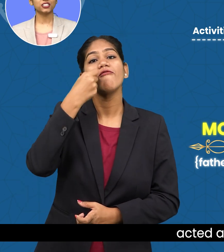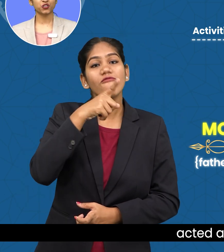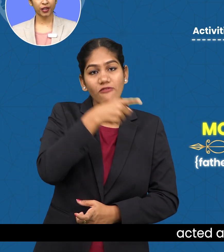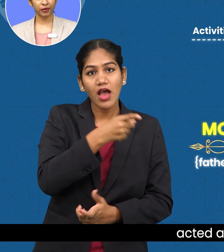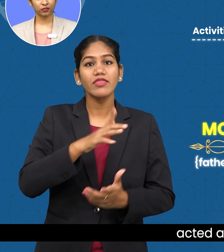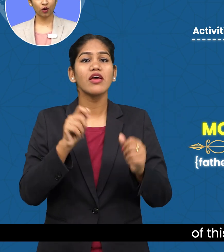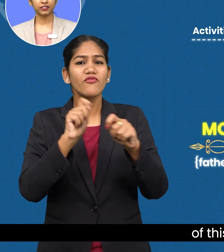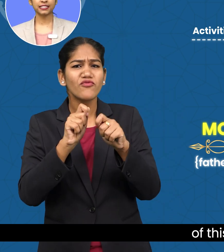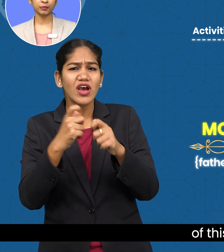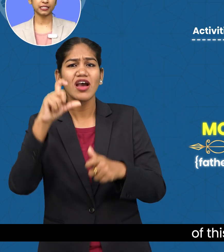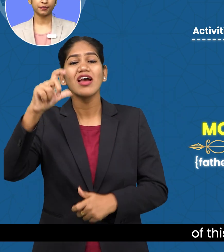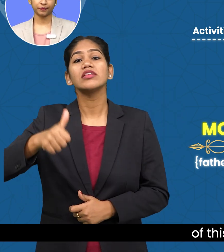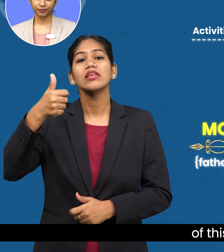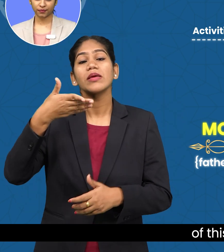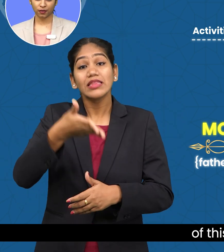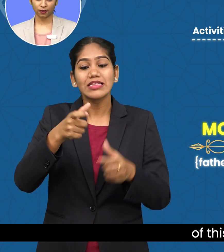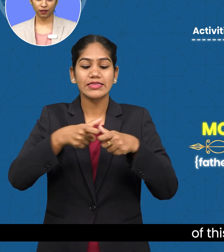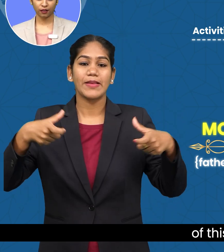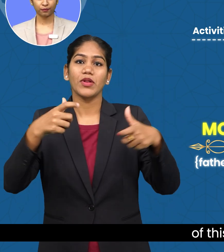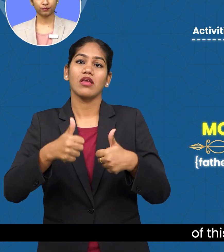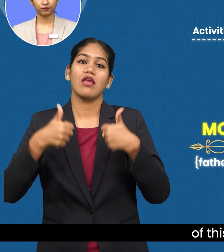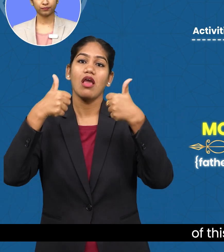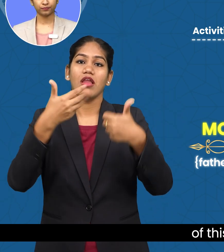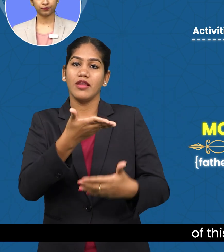acted as the chairman of this committee.